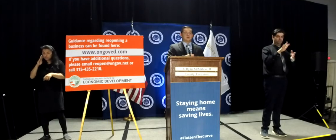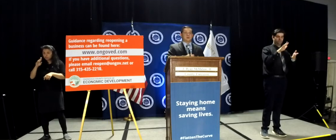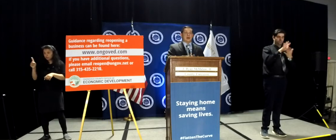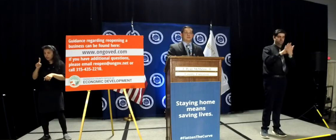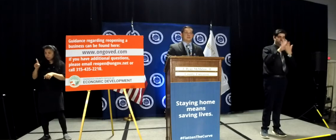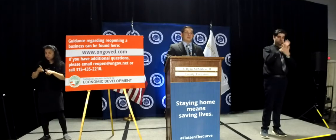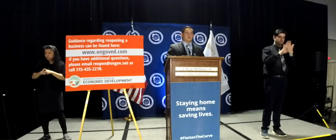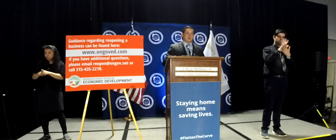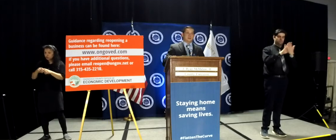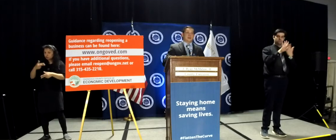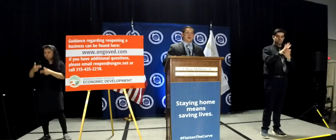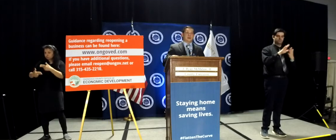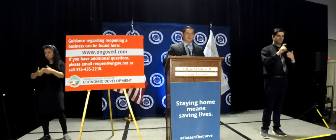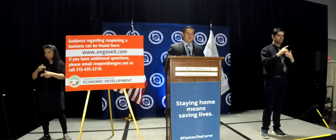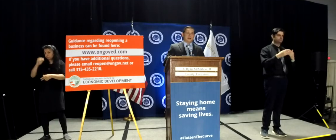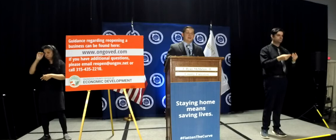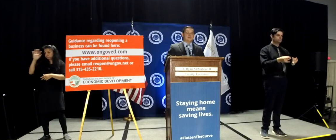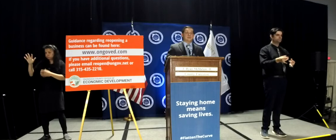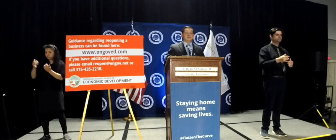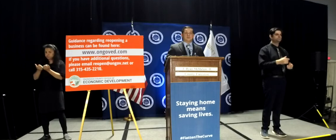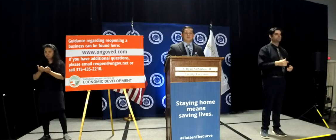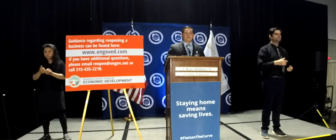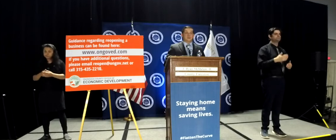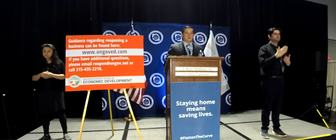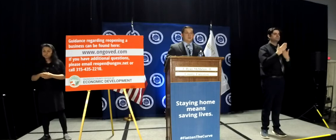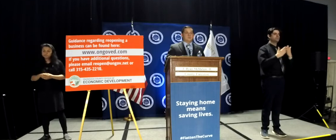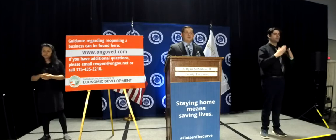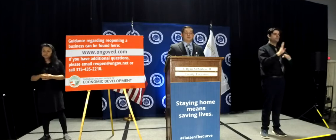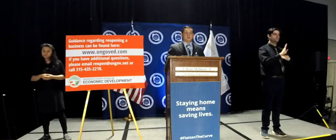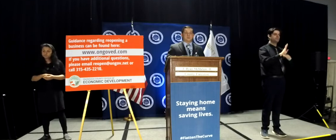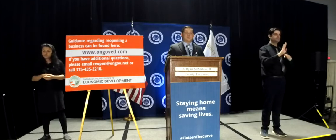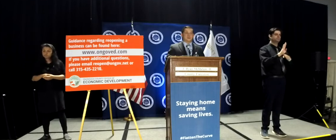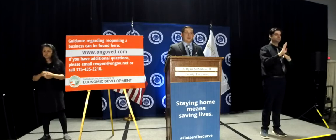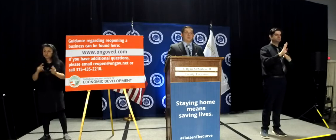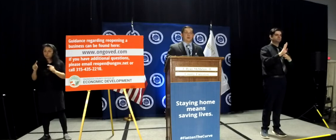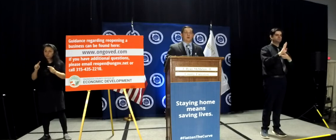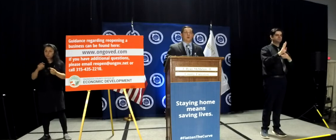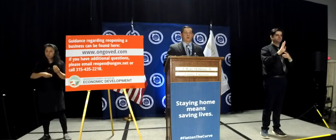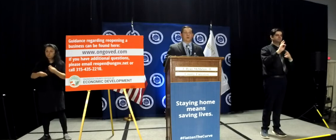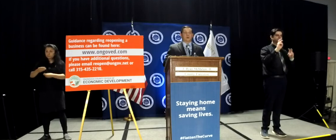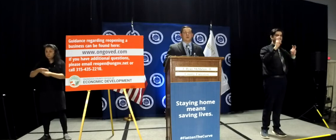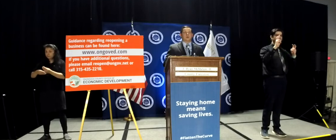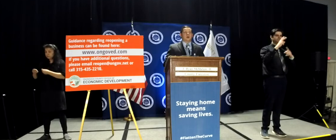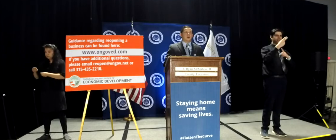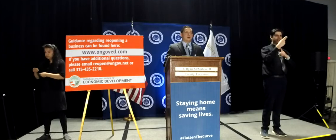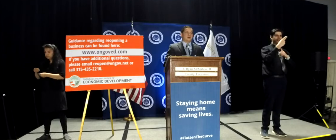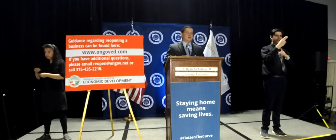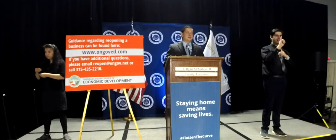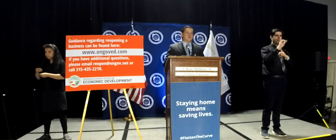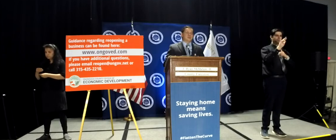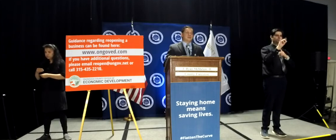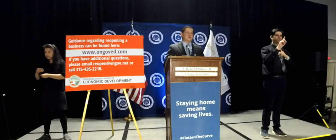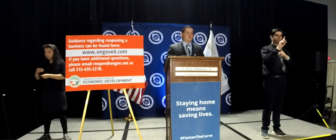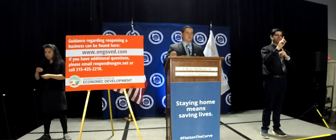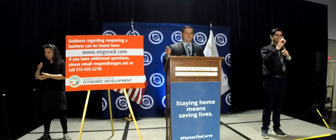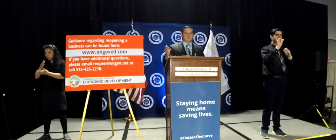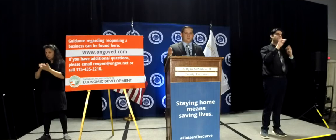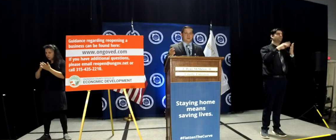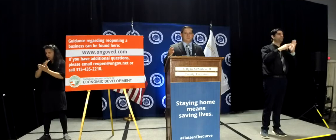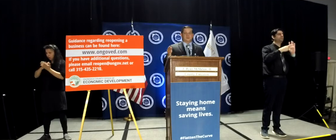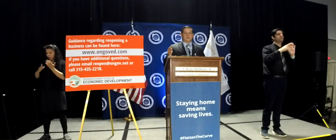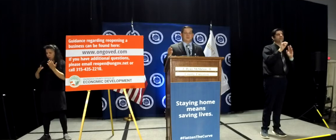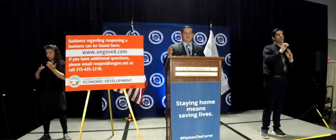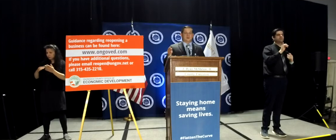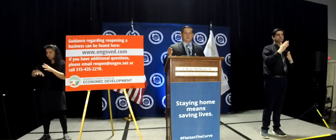and asking them to look at that and give guidance even if a piece of their business can operate earlier. And I think there's a chance for,